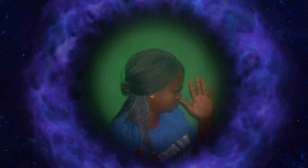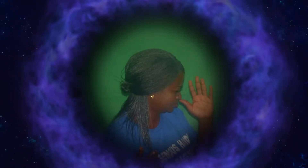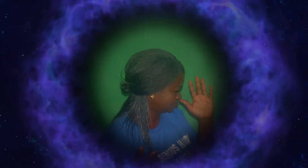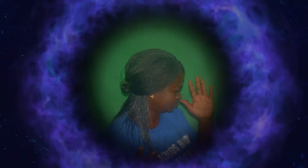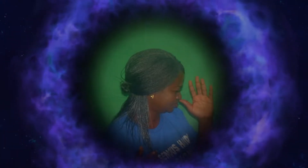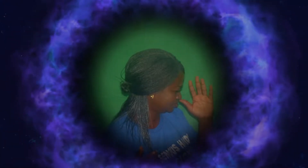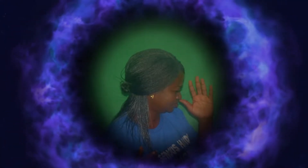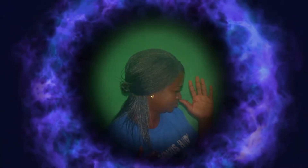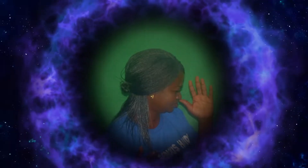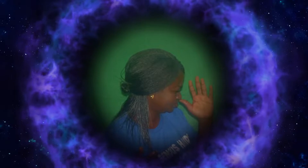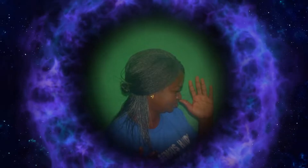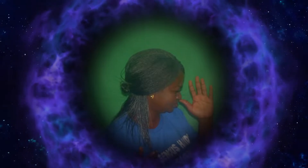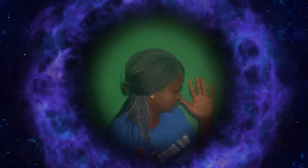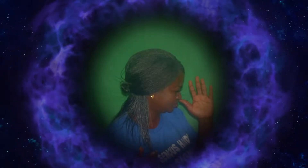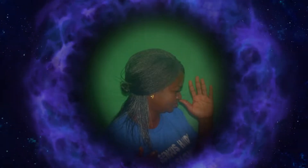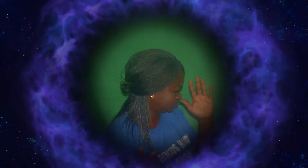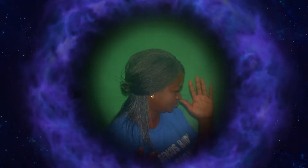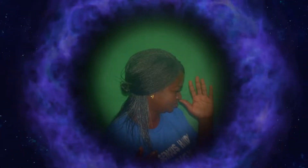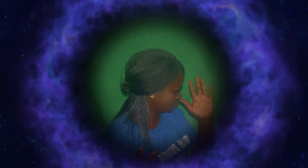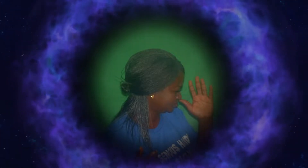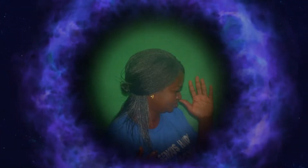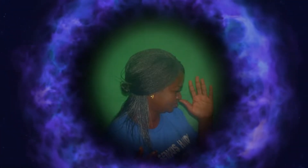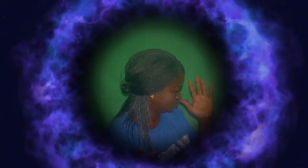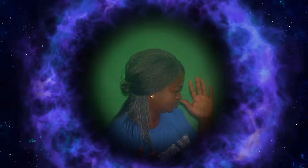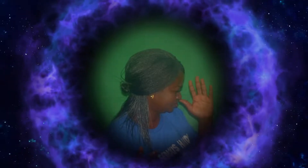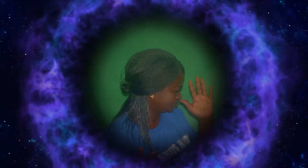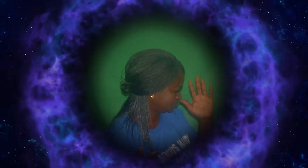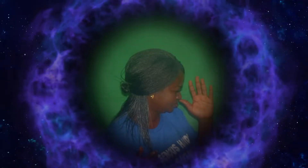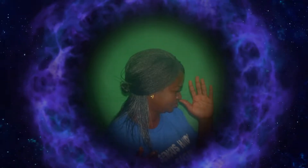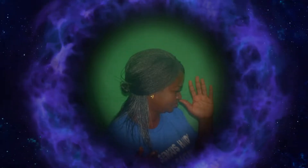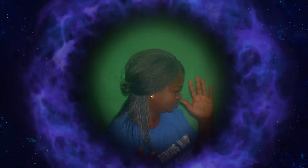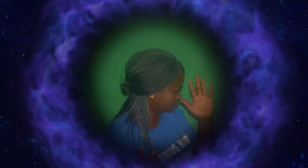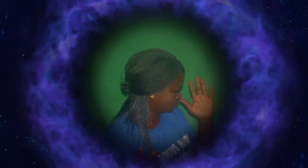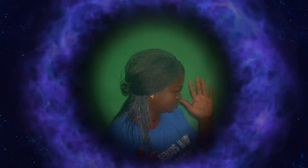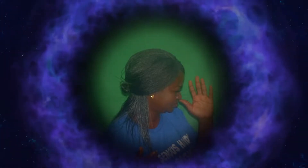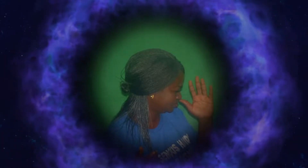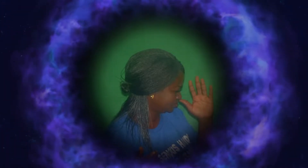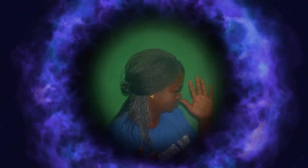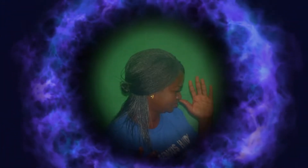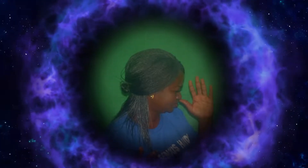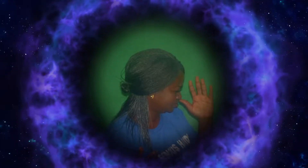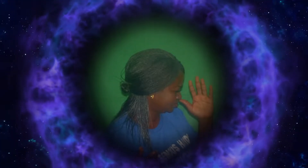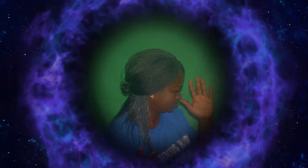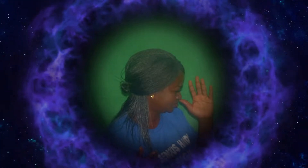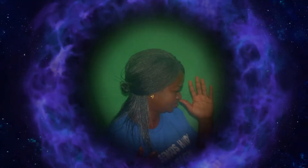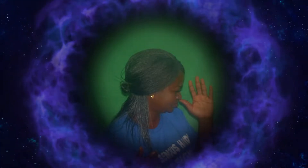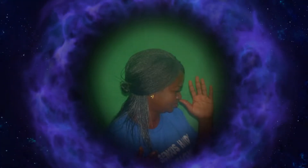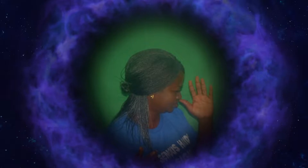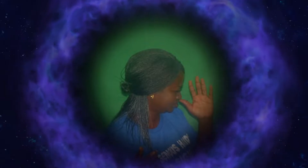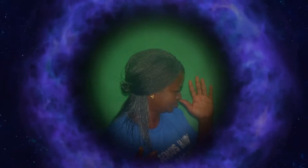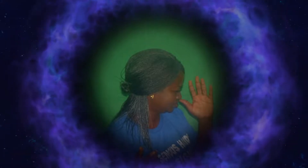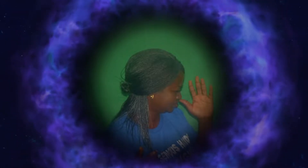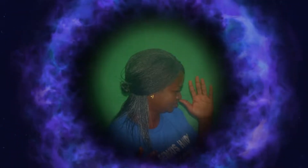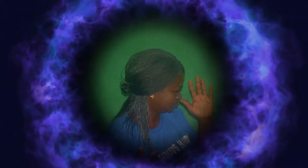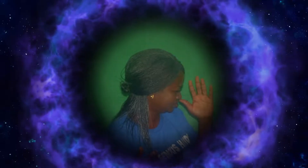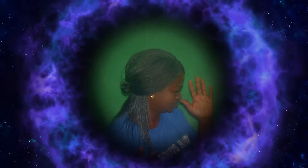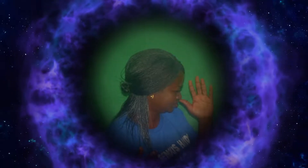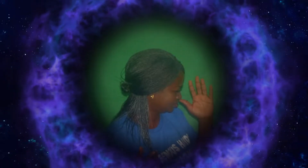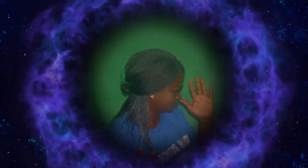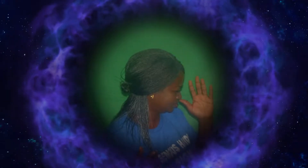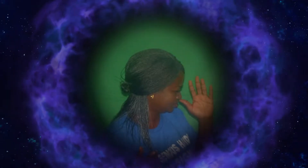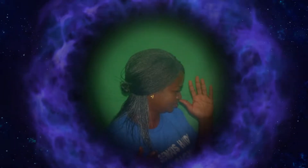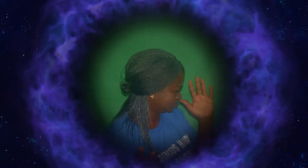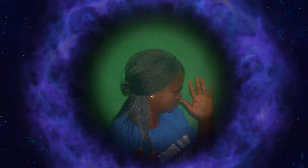Who's there? Who's there? Sarah whispered back. What do you need to be a hero,